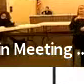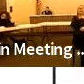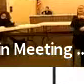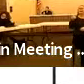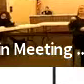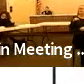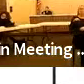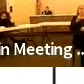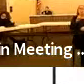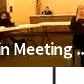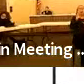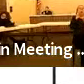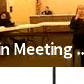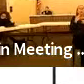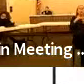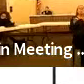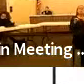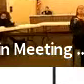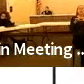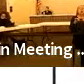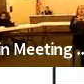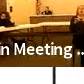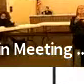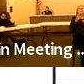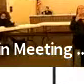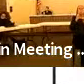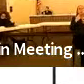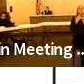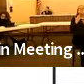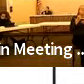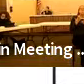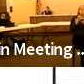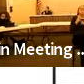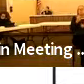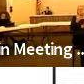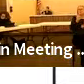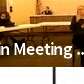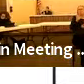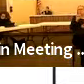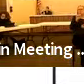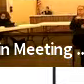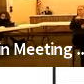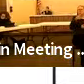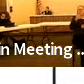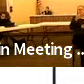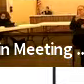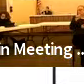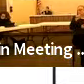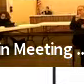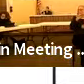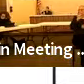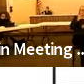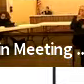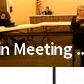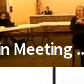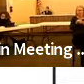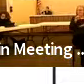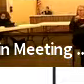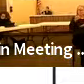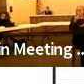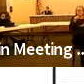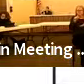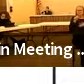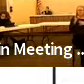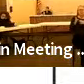The 1-bedrooms are going to be generally around, I would say 900 square feet, 900 to 1,000, 1,100